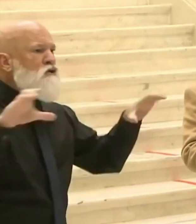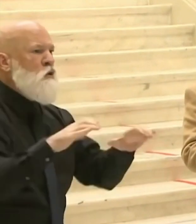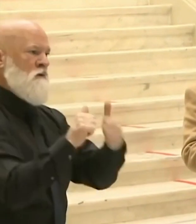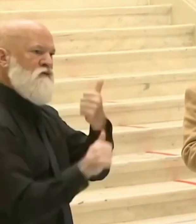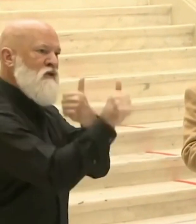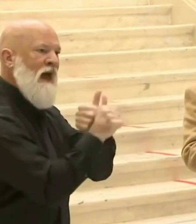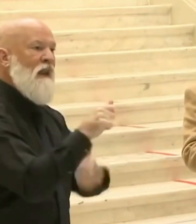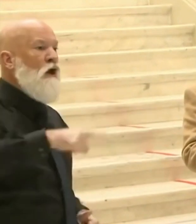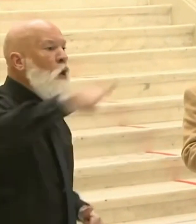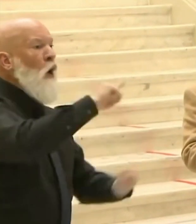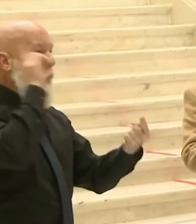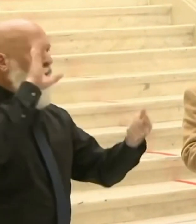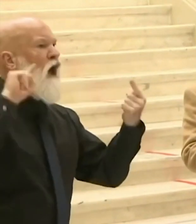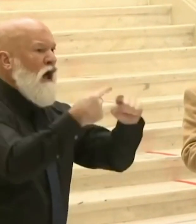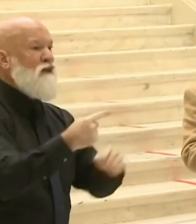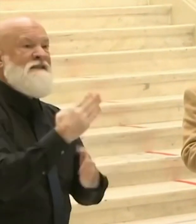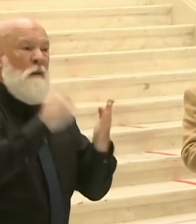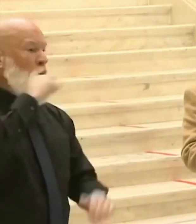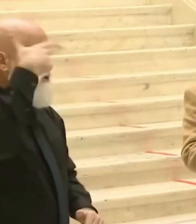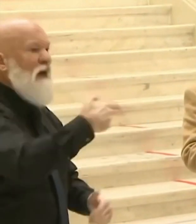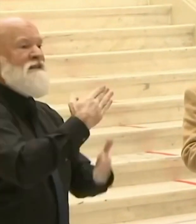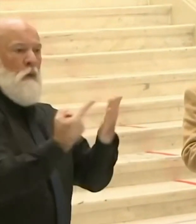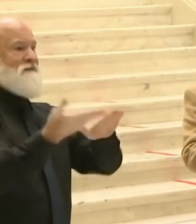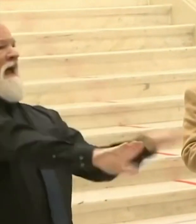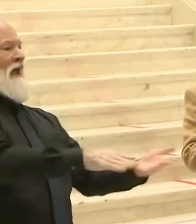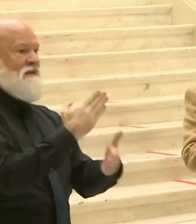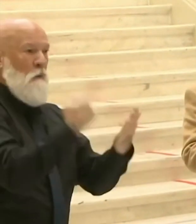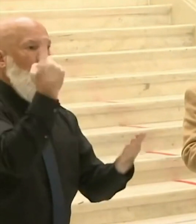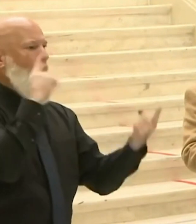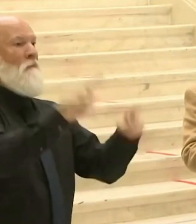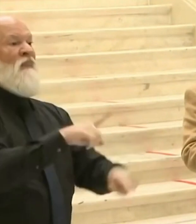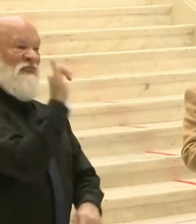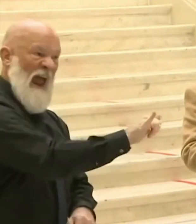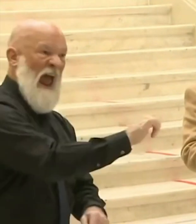get shot. Someone's going to get killed. And it's not right.